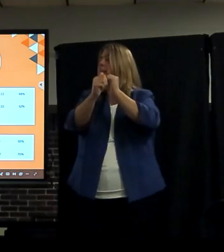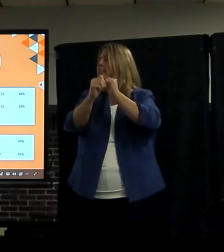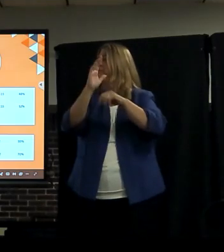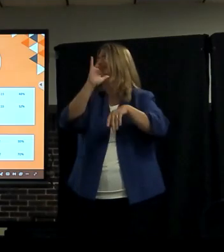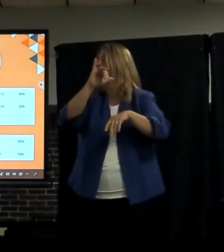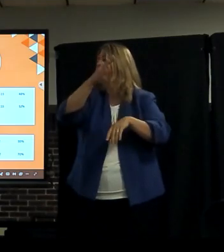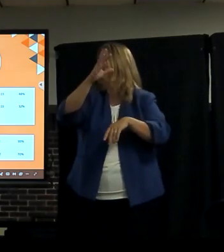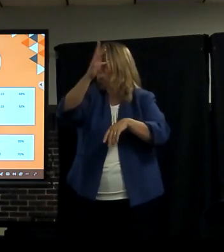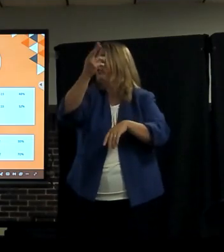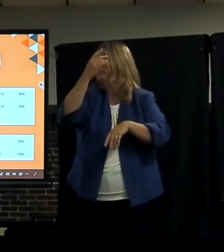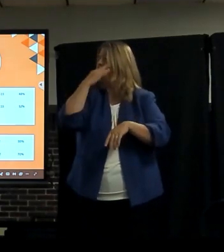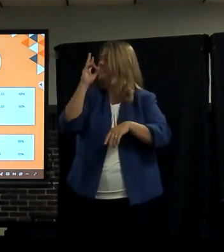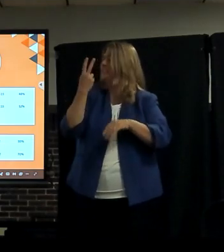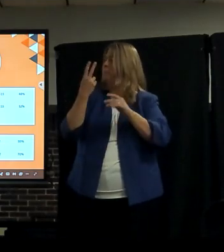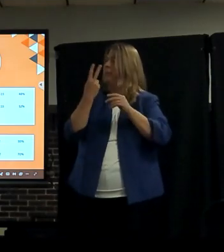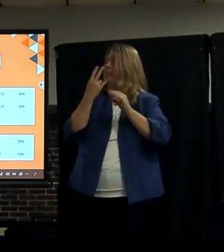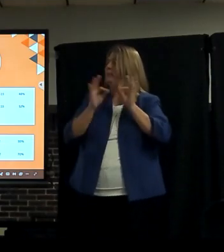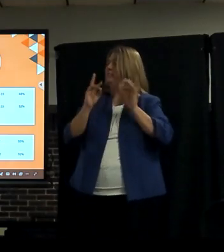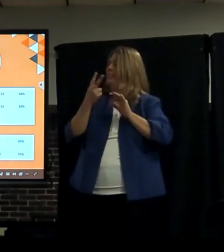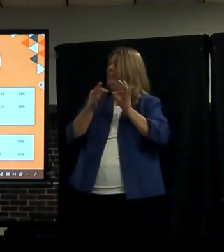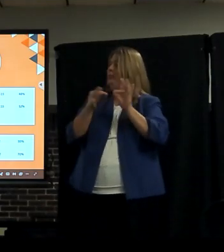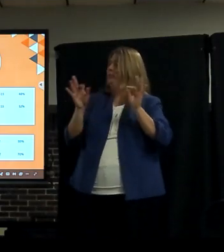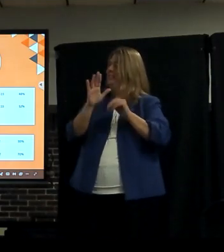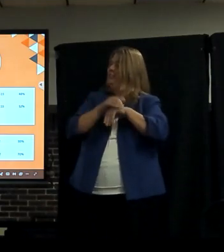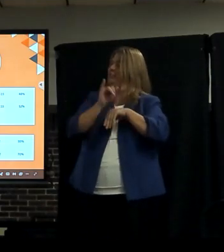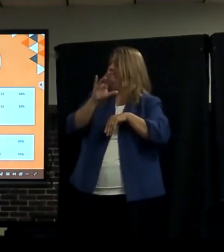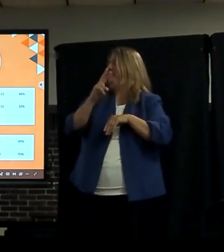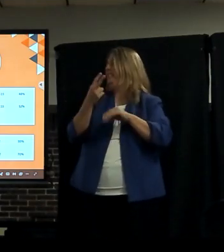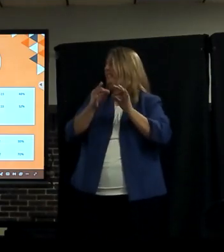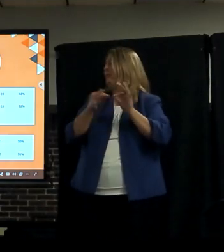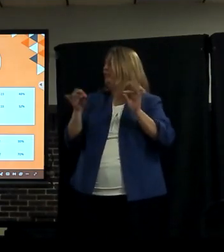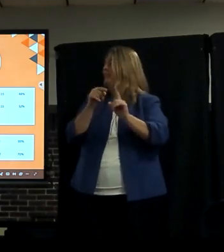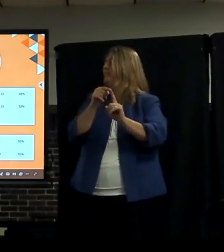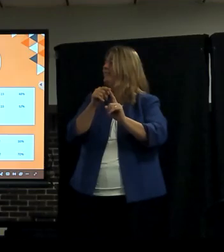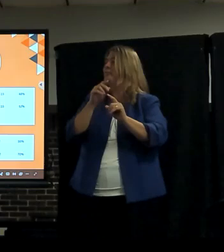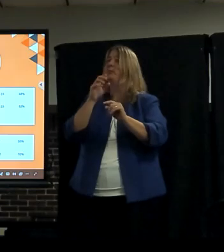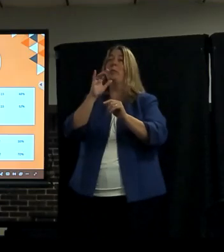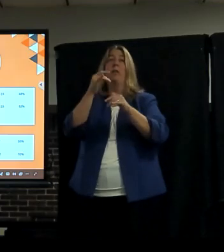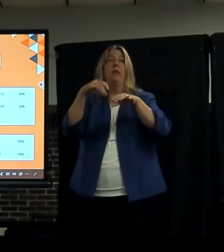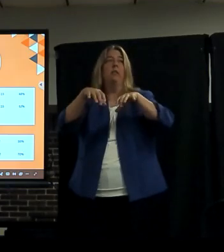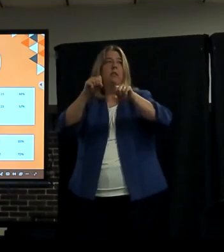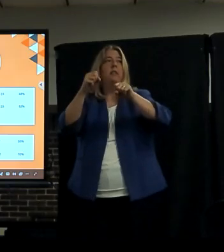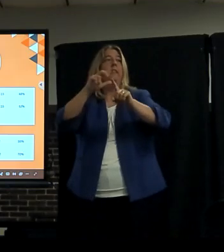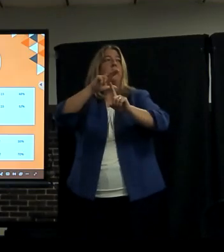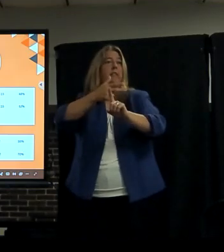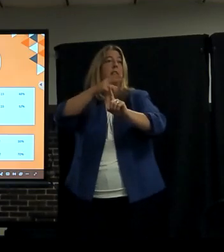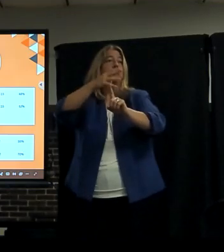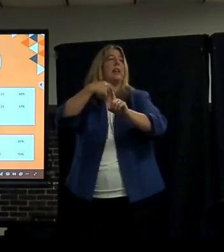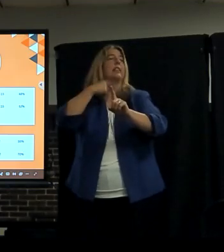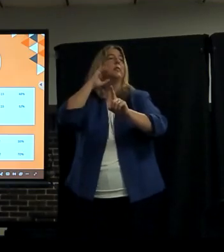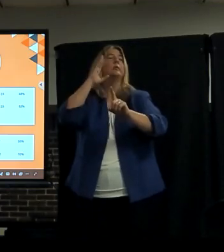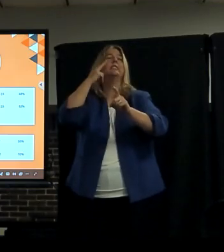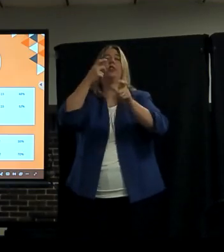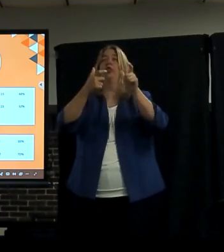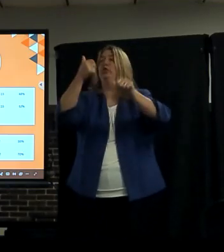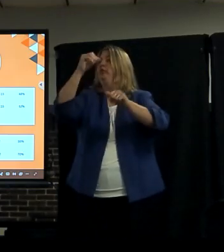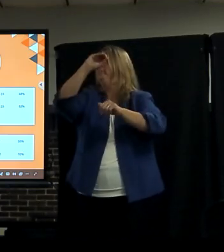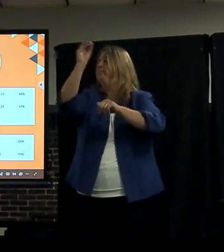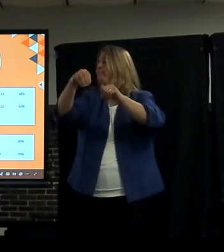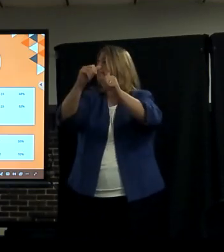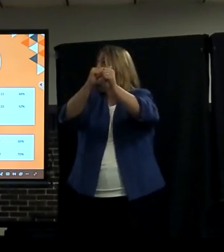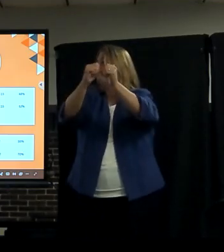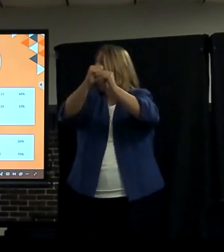but now we'll get to see that longitudinal data with iRead as well. Especially when we consider that this is our students' second